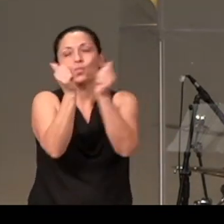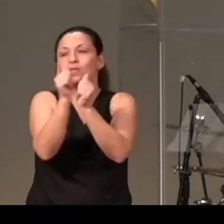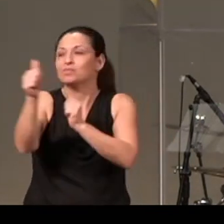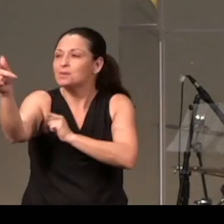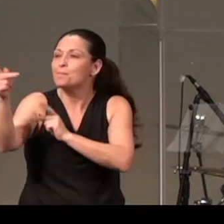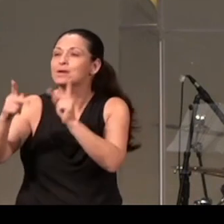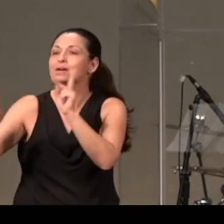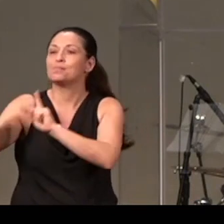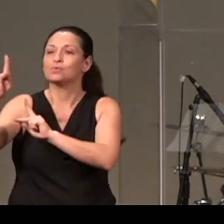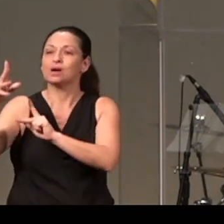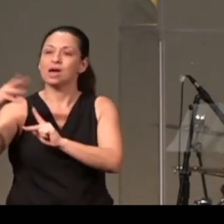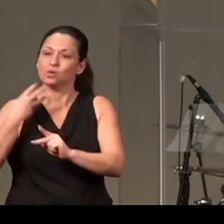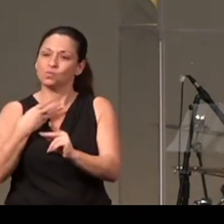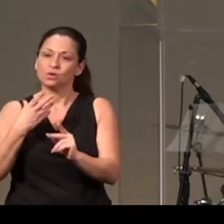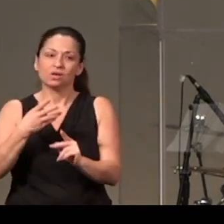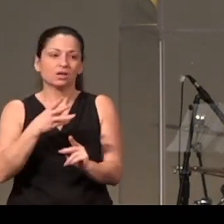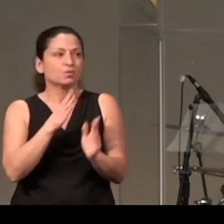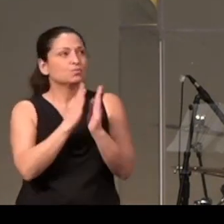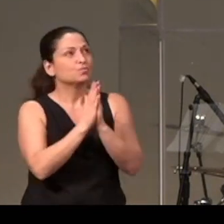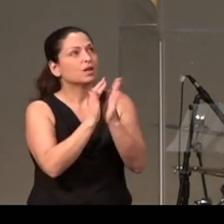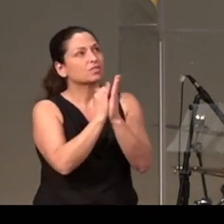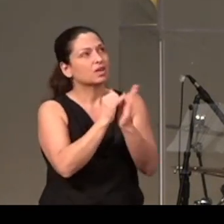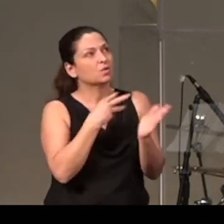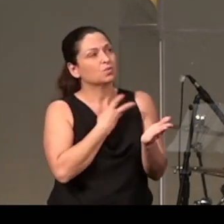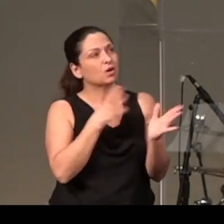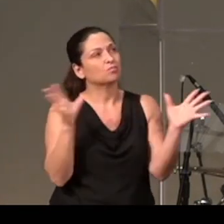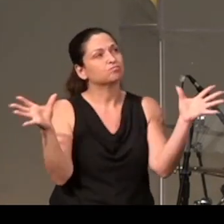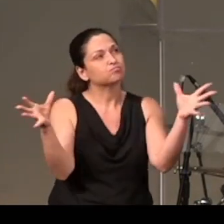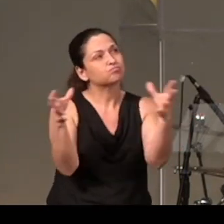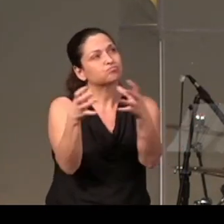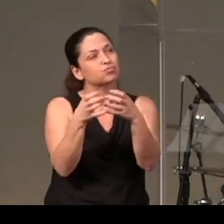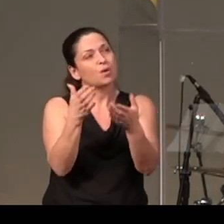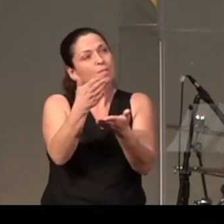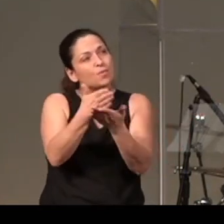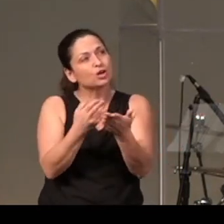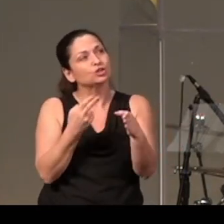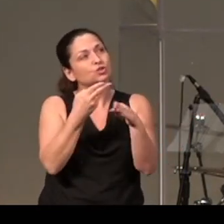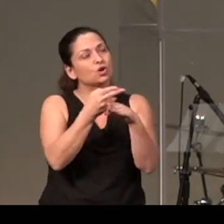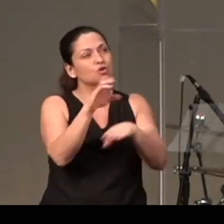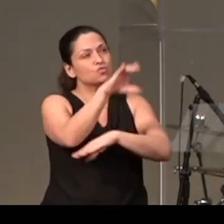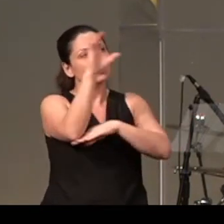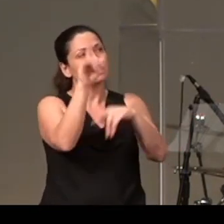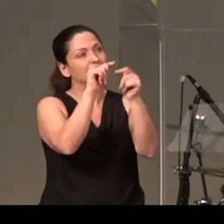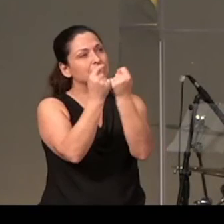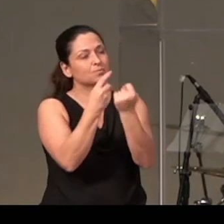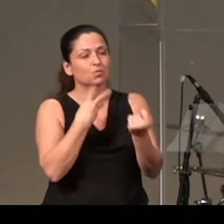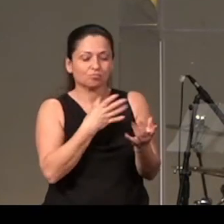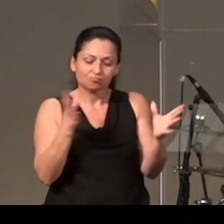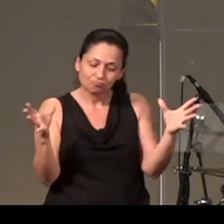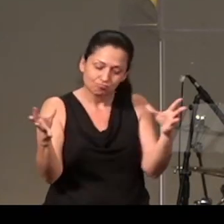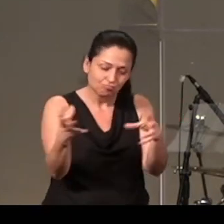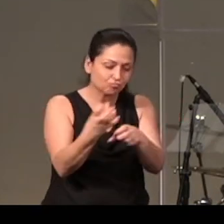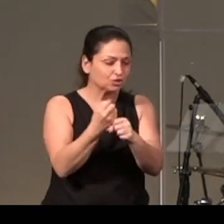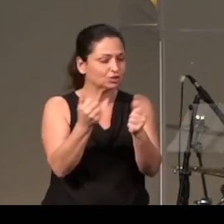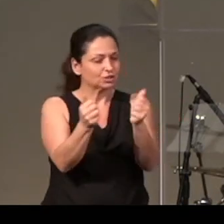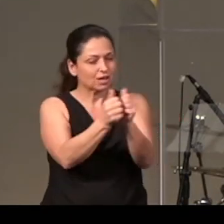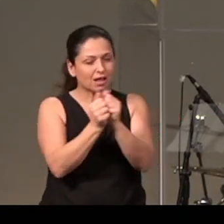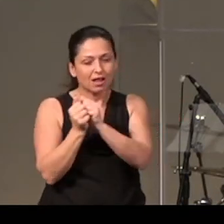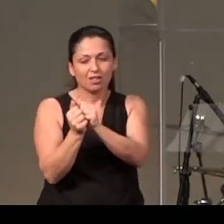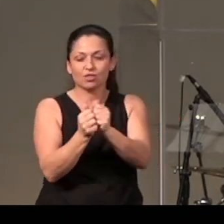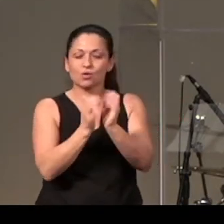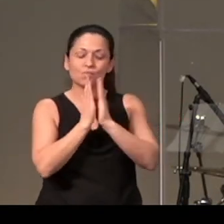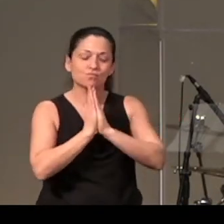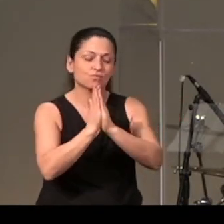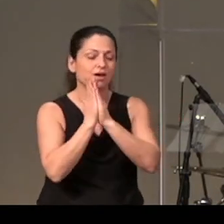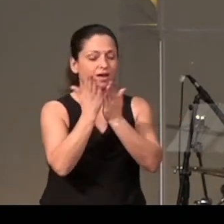of us, we'd grab the nets together, we'd all be a part of a Christmas team where we all pull together and we pray. And we